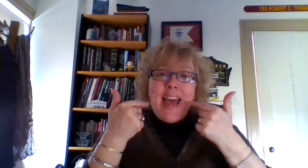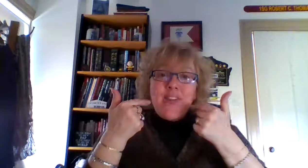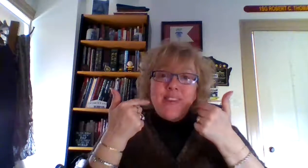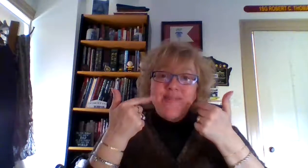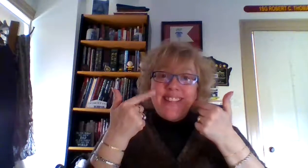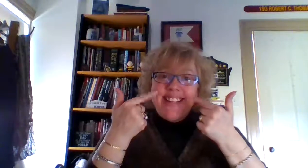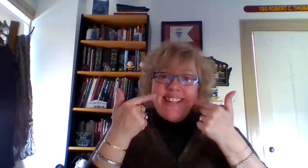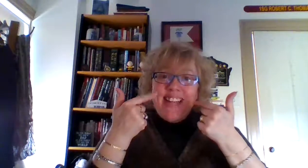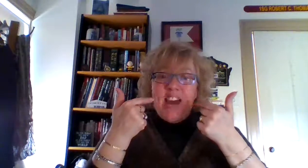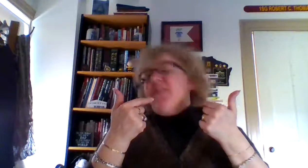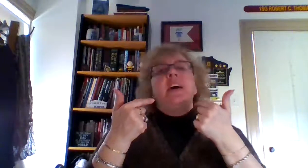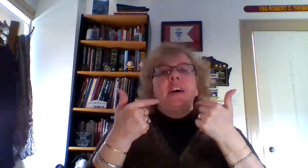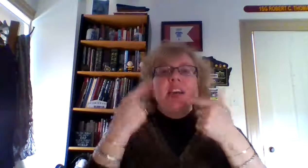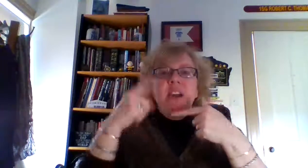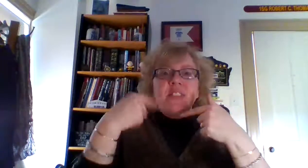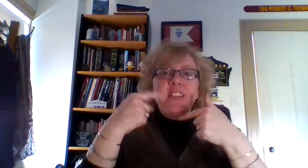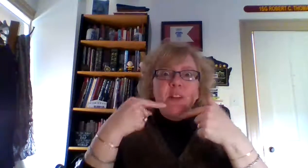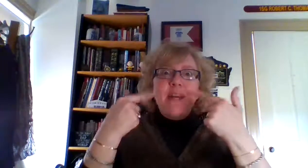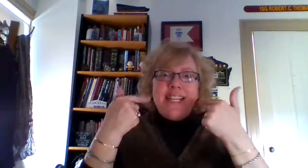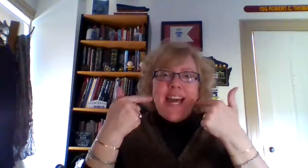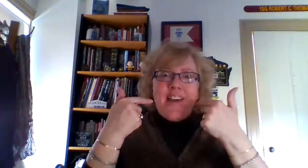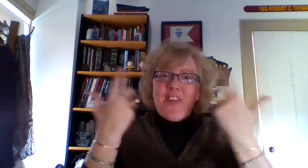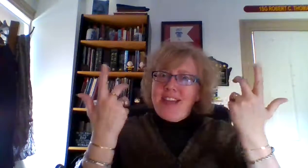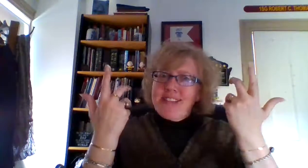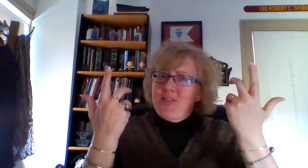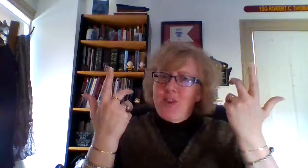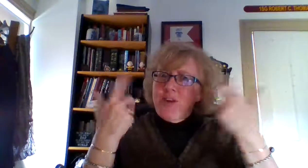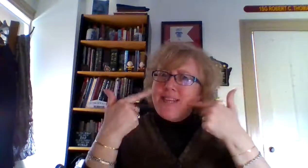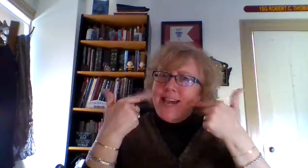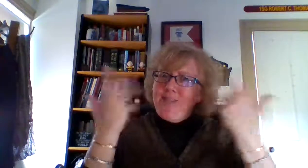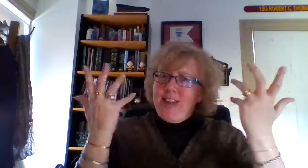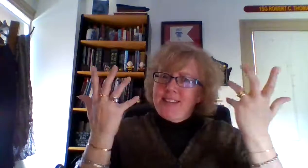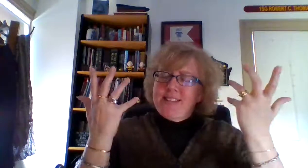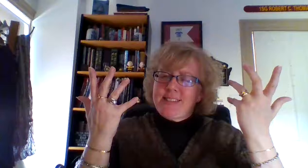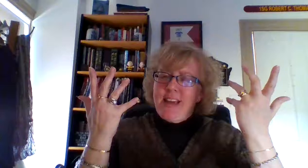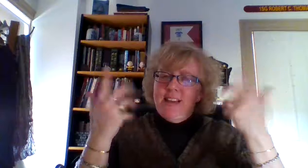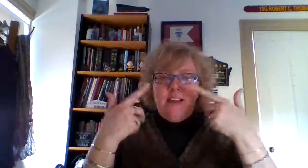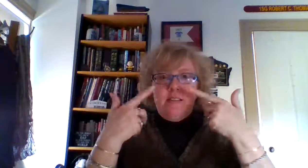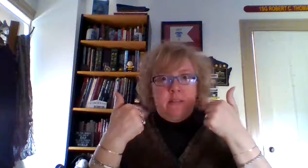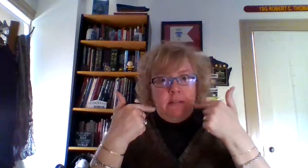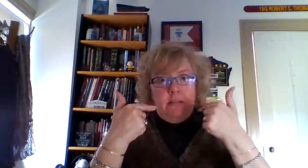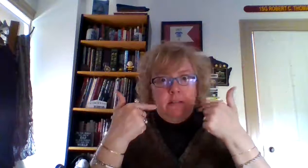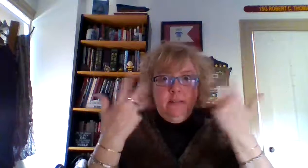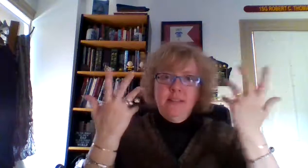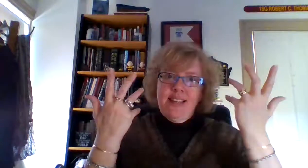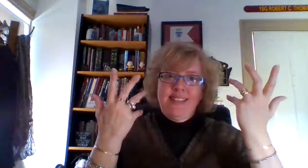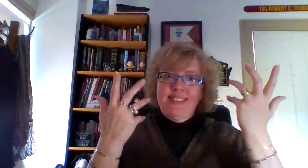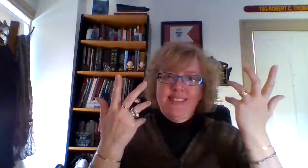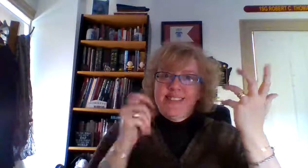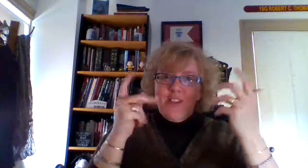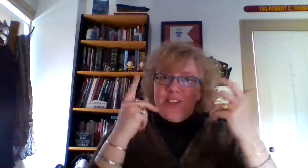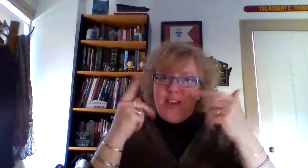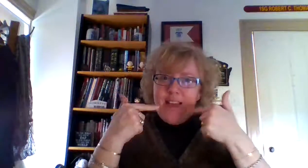Laugh. Laugh. You have to have a little bit of the laugh face. If you don't have the laugh face, it's kind of like, it doesn't look like you're